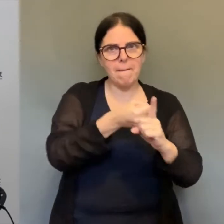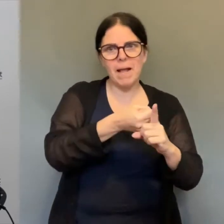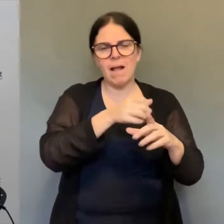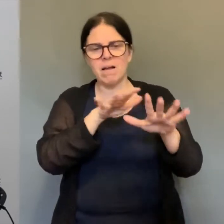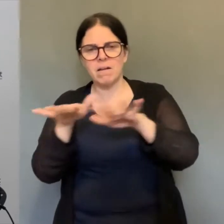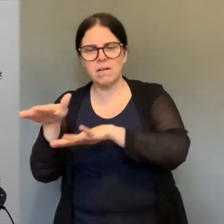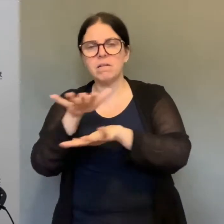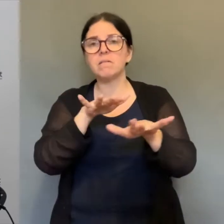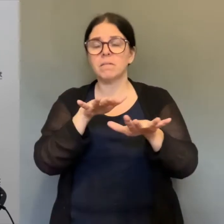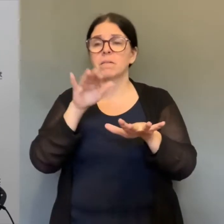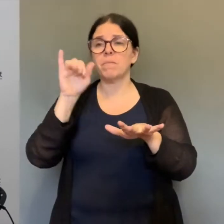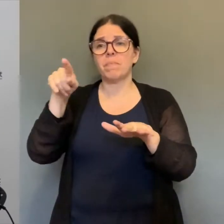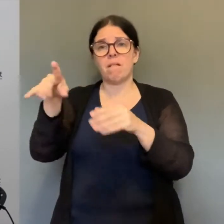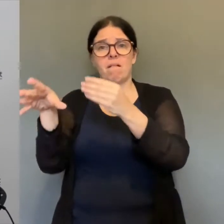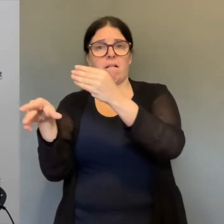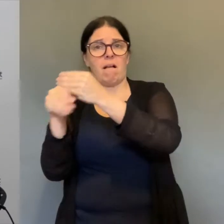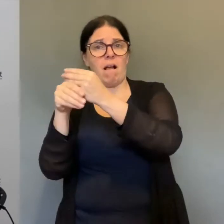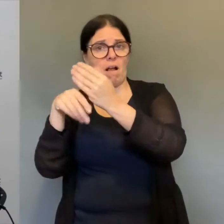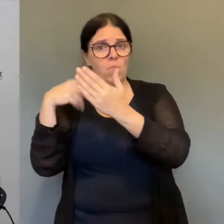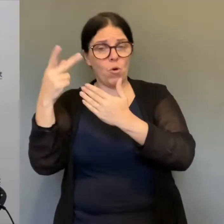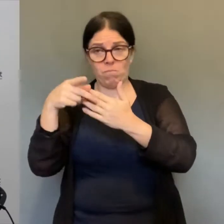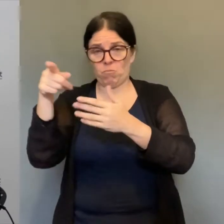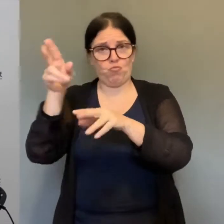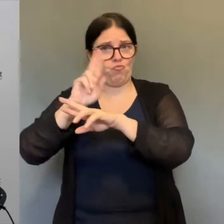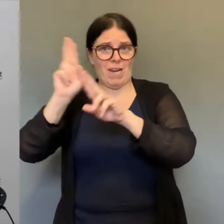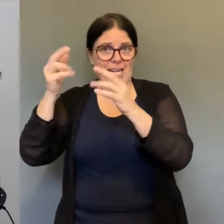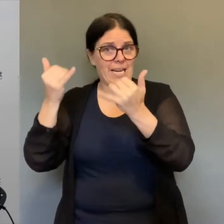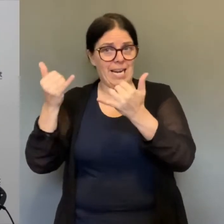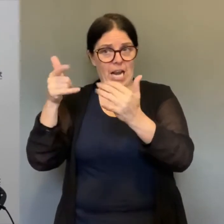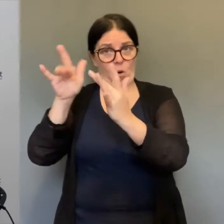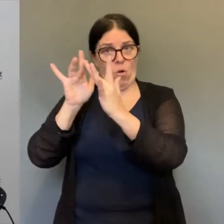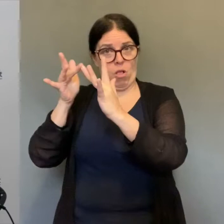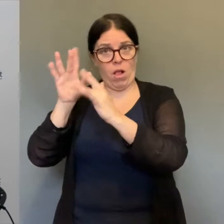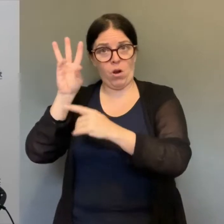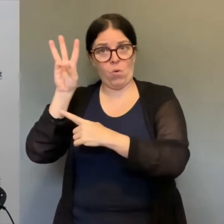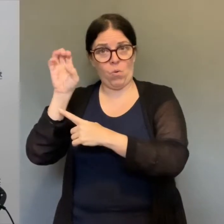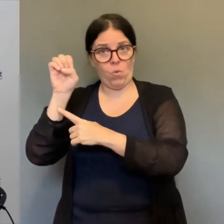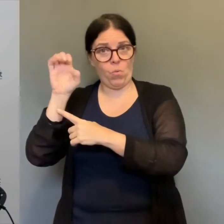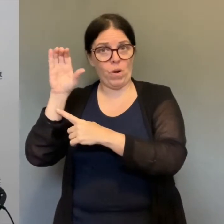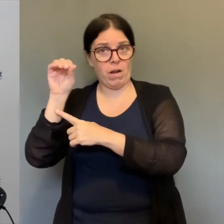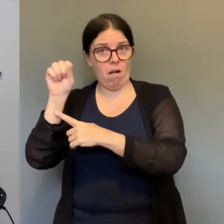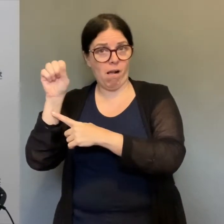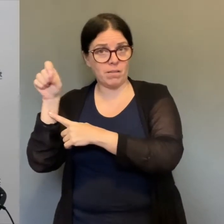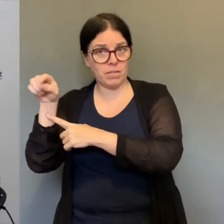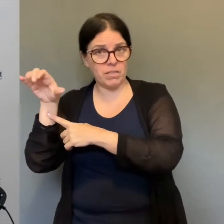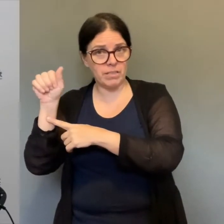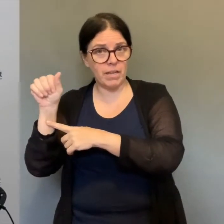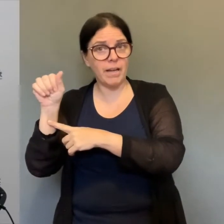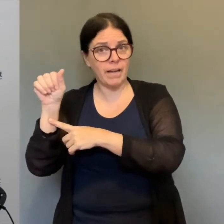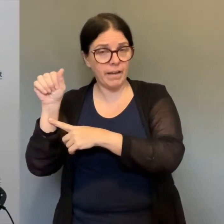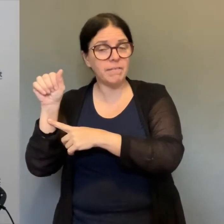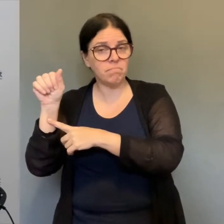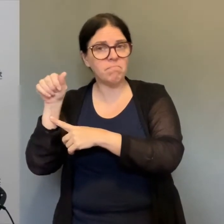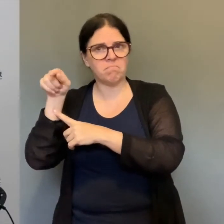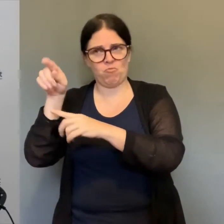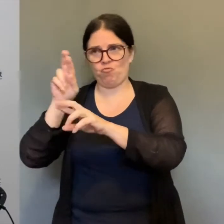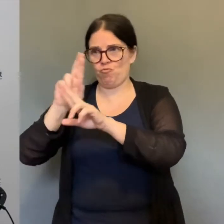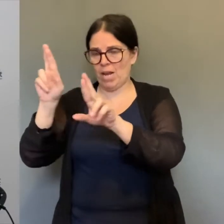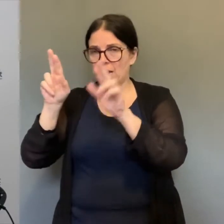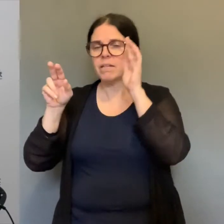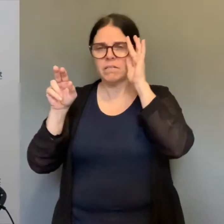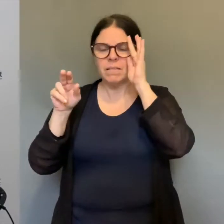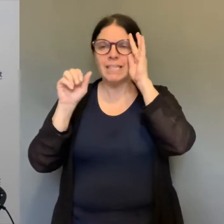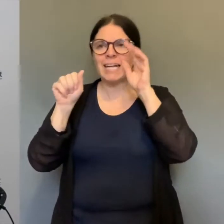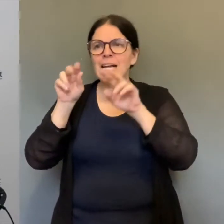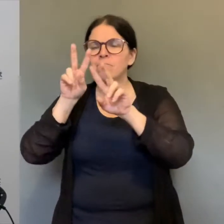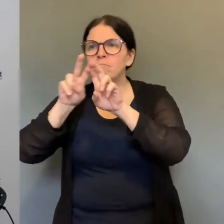increased risk of COVID-19 due to a number of physical, social, and environmental reasons. The new content outlines some of these reasons based on the best